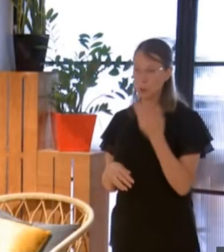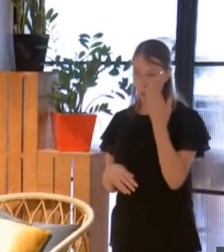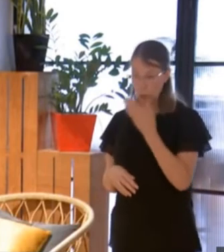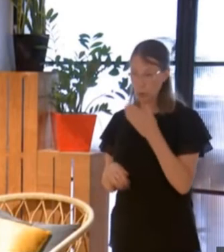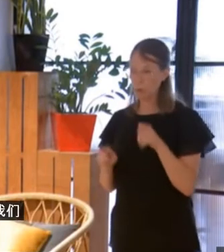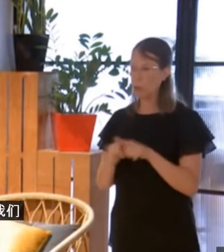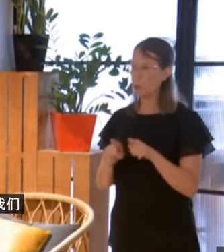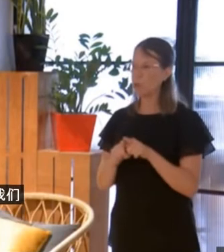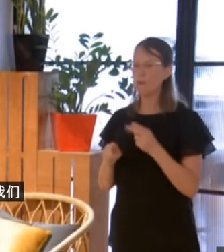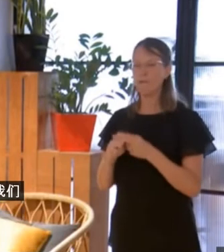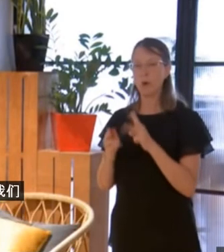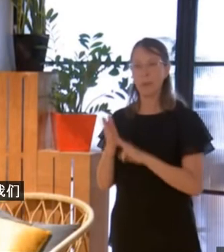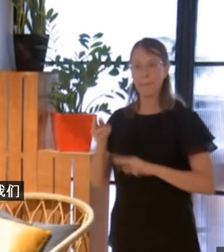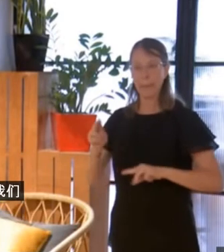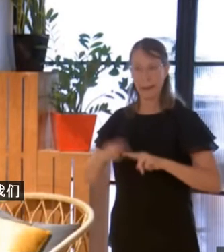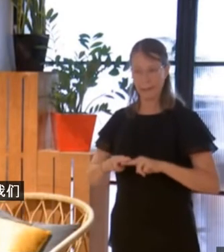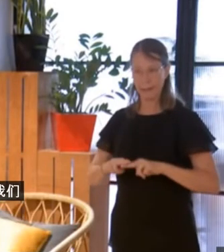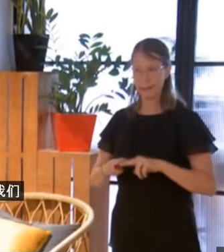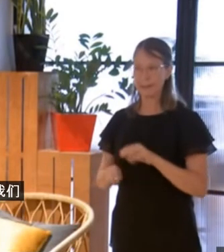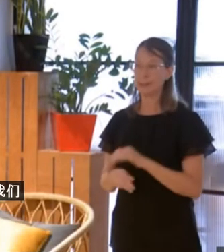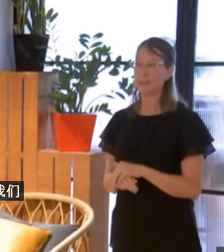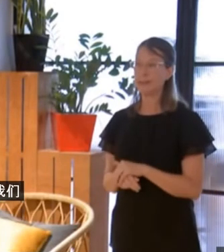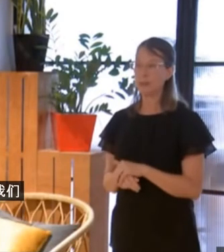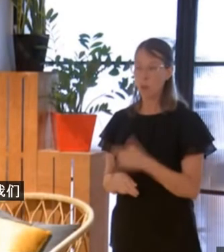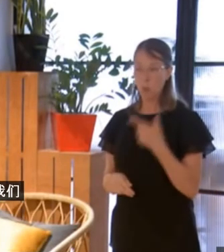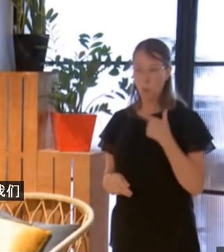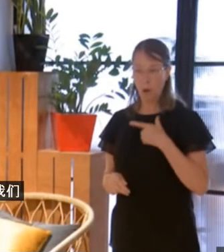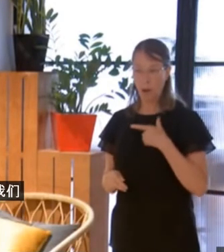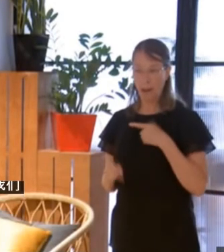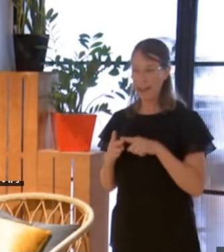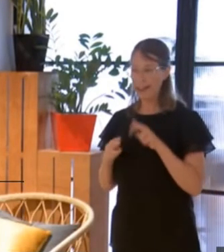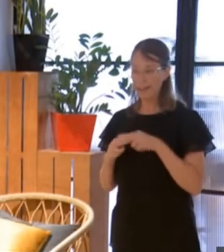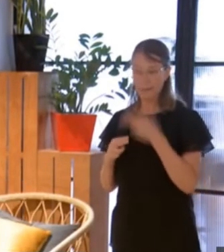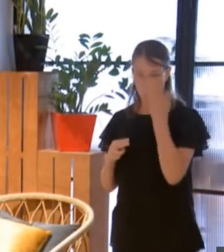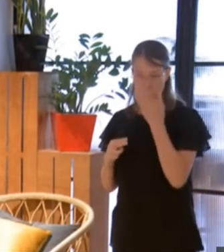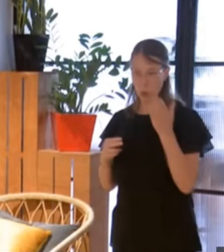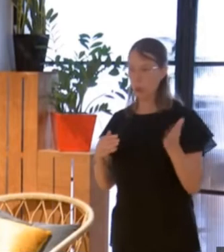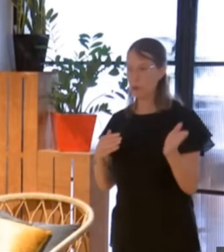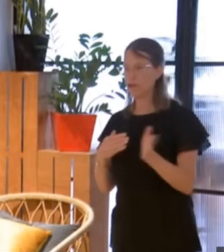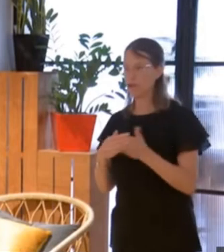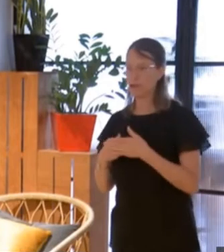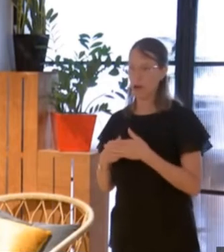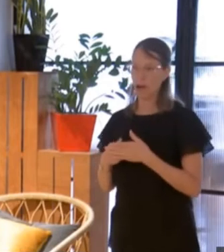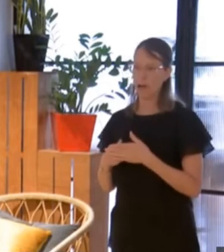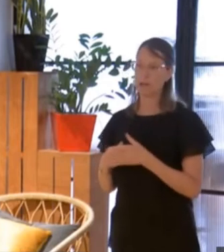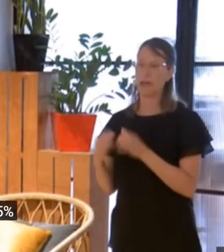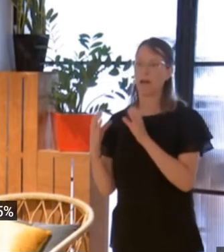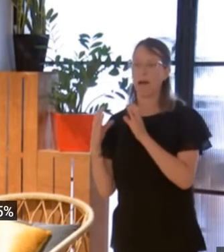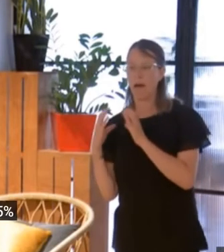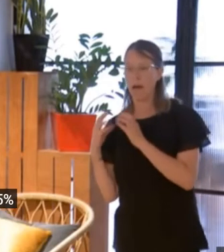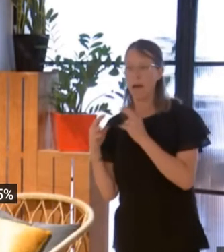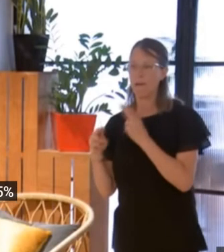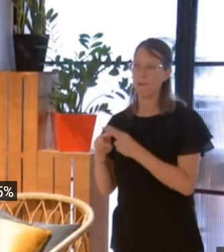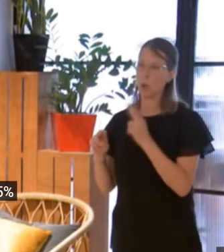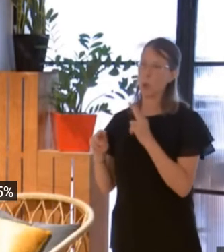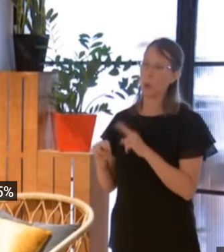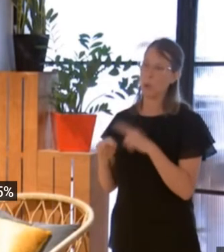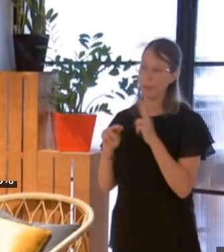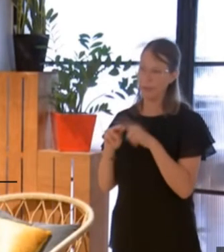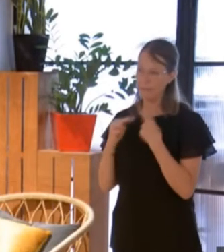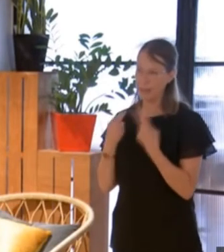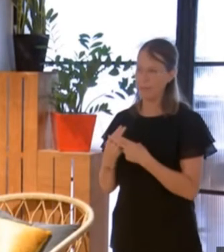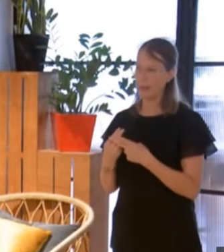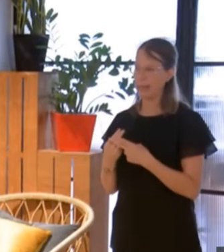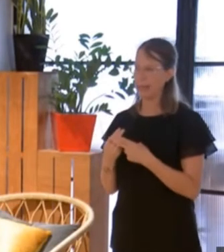across the state, because we know when you have school closures, an additional 5% of our entire